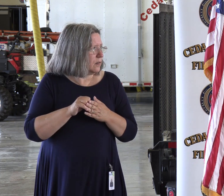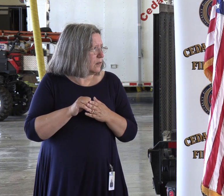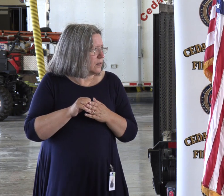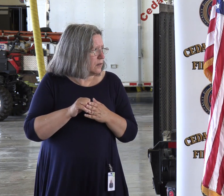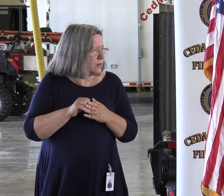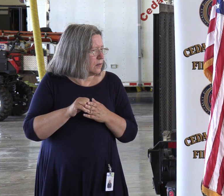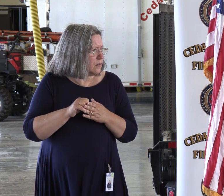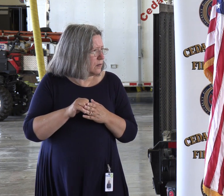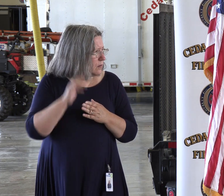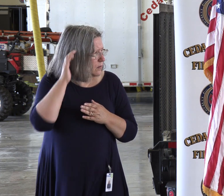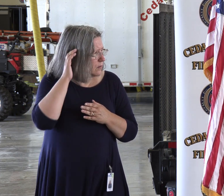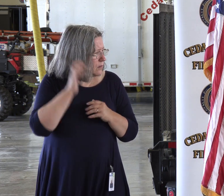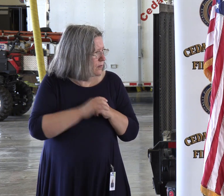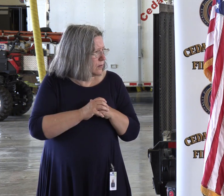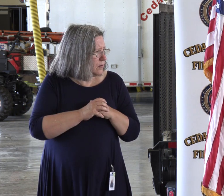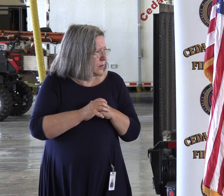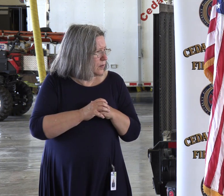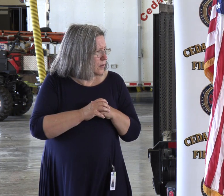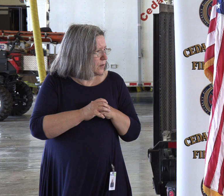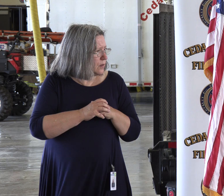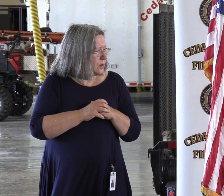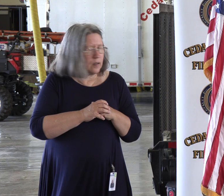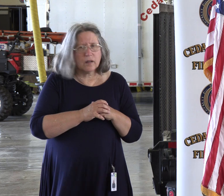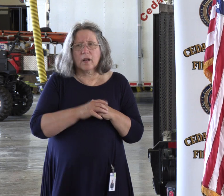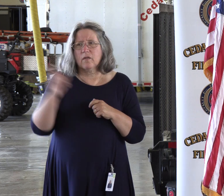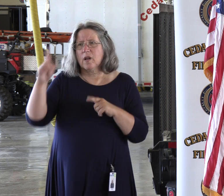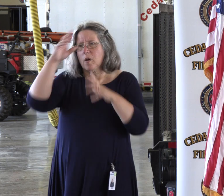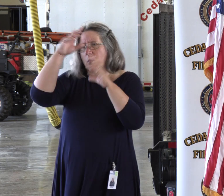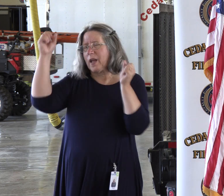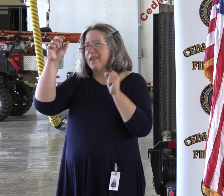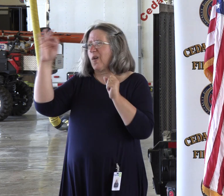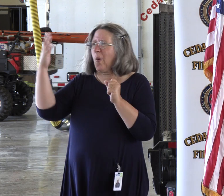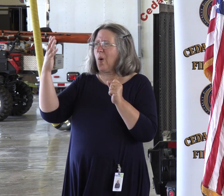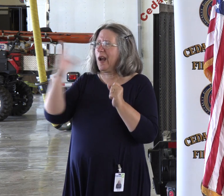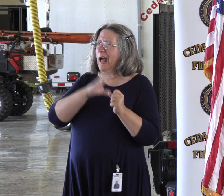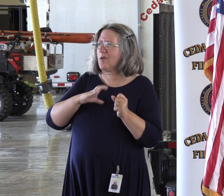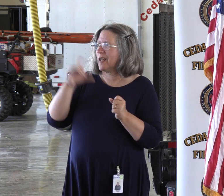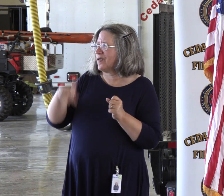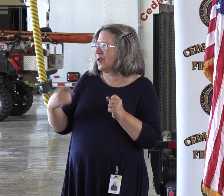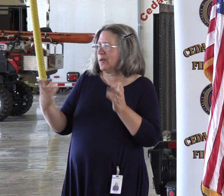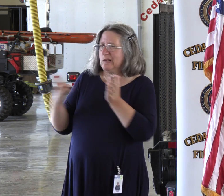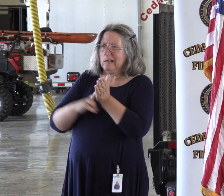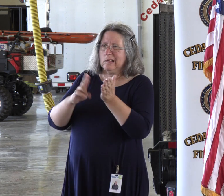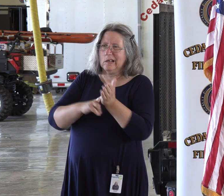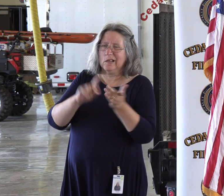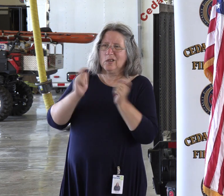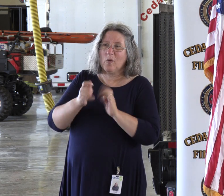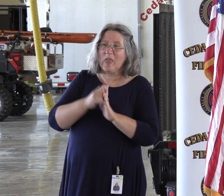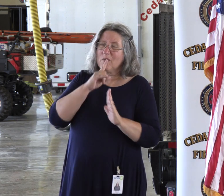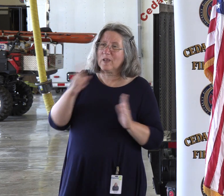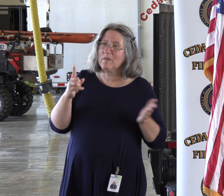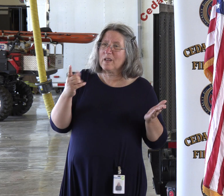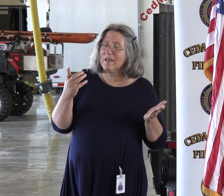call on that? It's either the president or Congress may have to make that change. So unfortunately, I think it's a